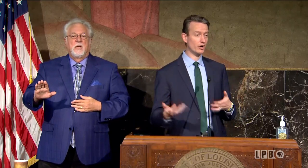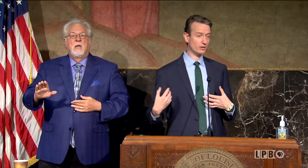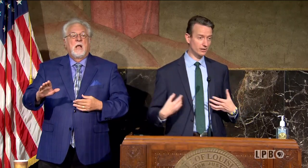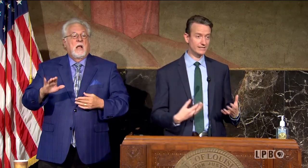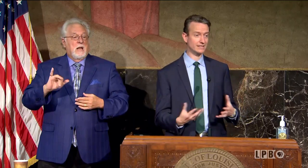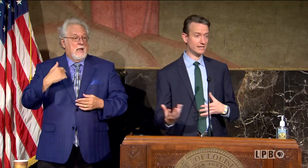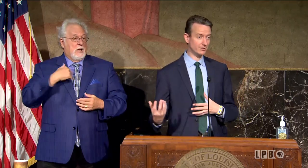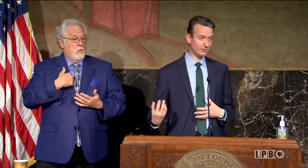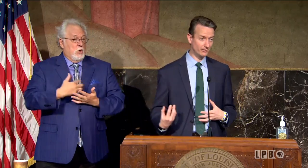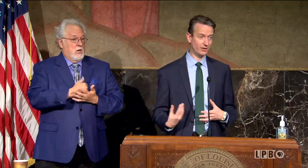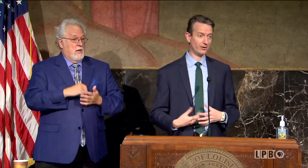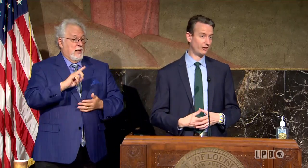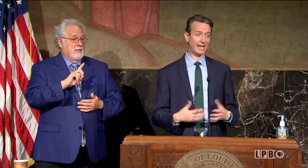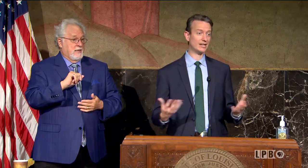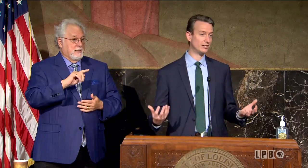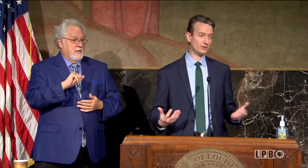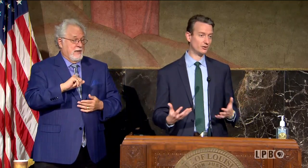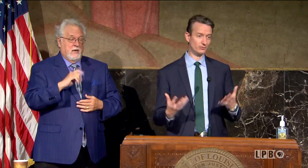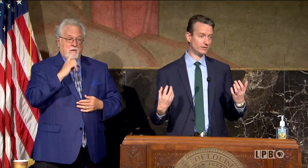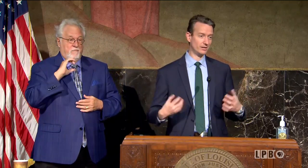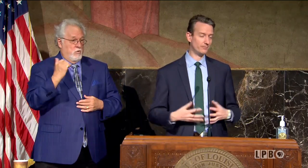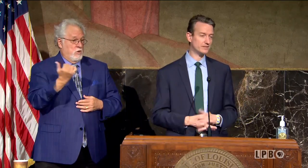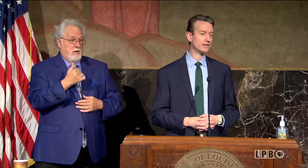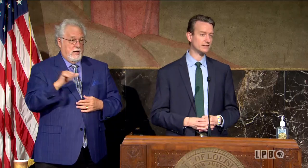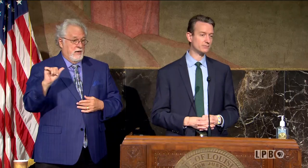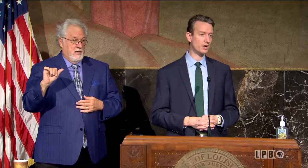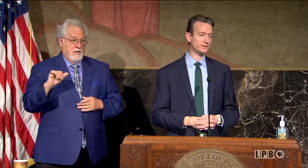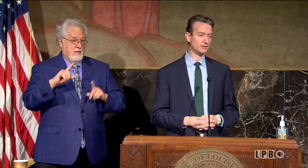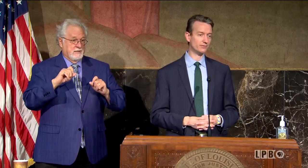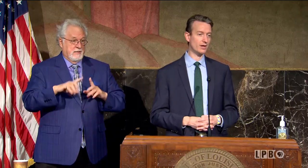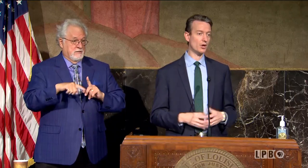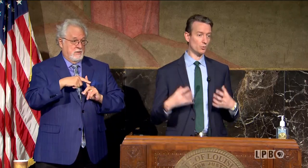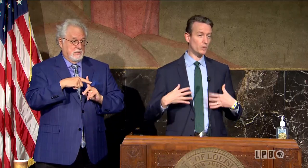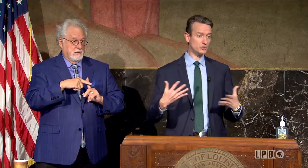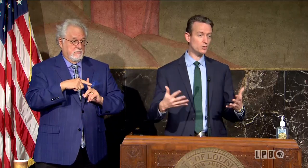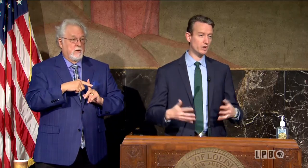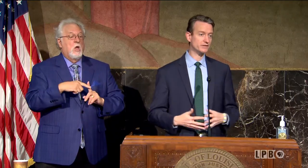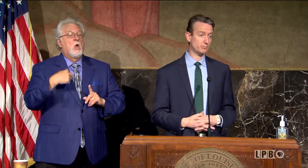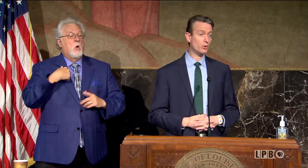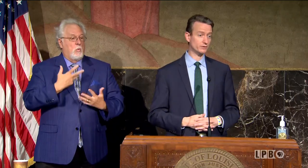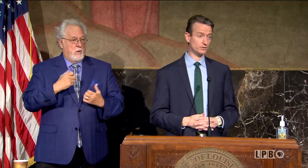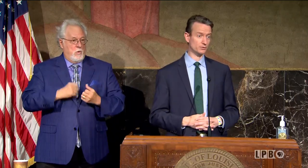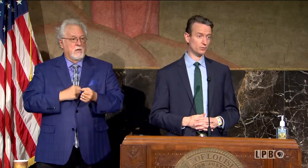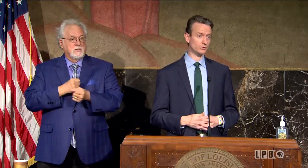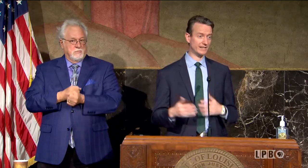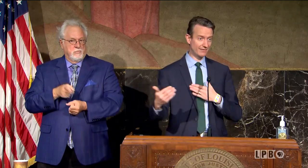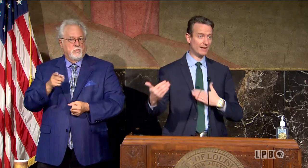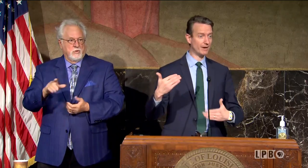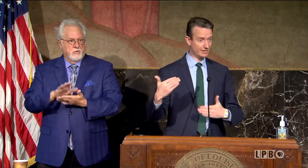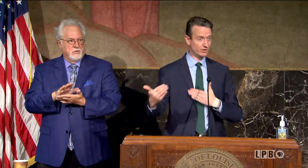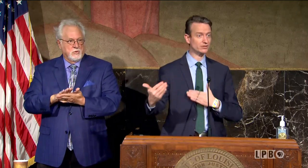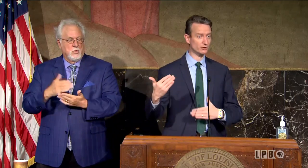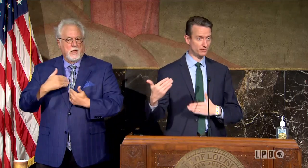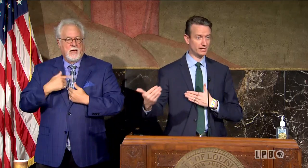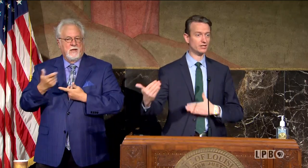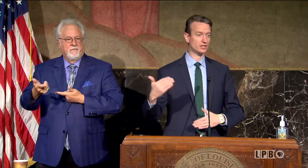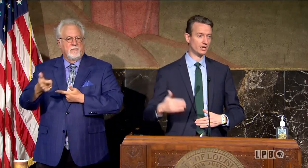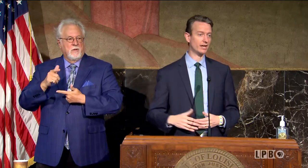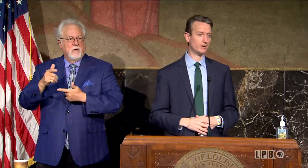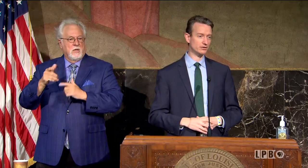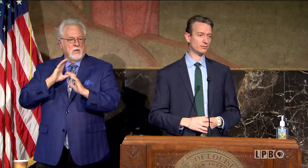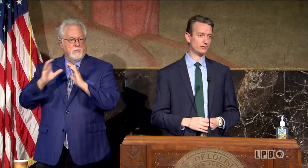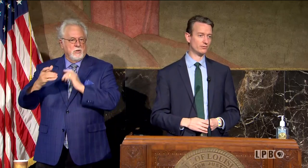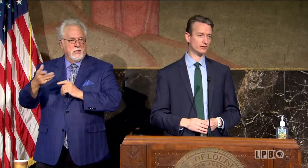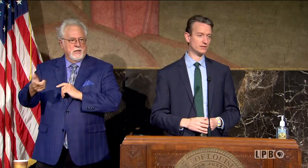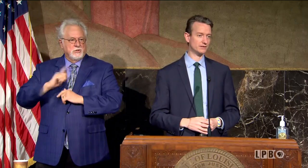being said, just like we are collecting data on any test that's positive, we do want to support those schools and have that bi-directional communication,